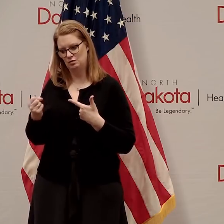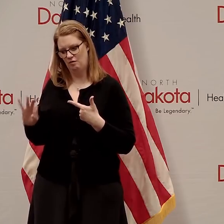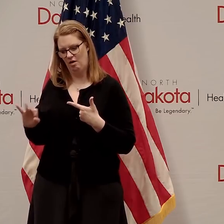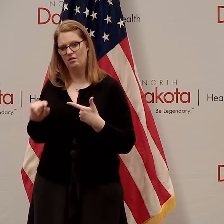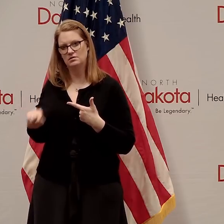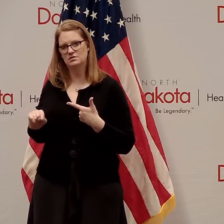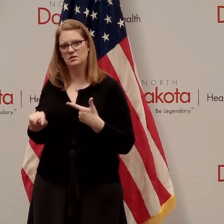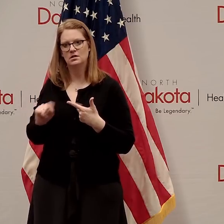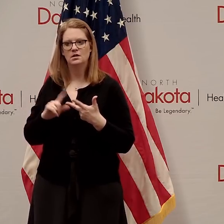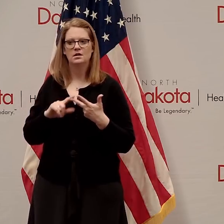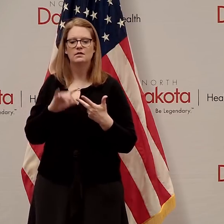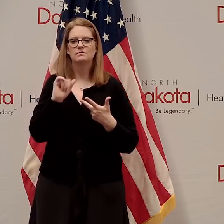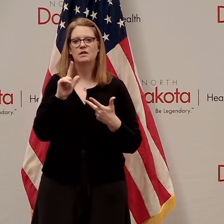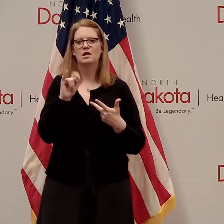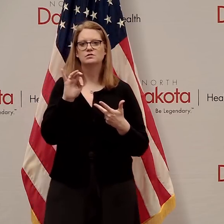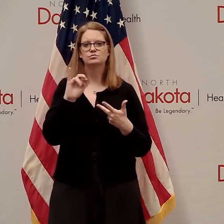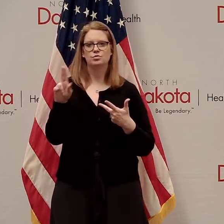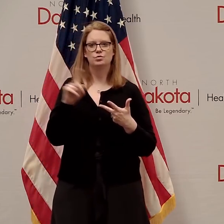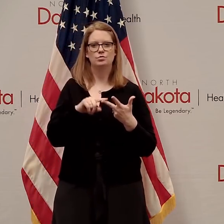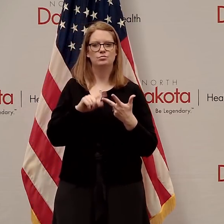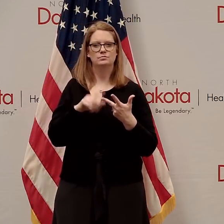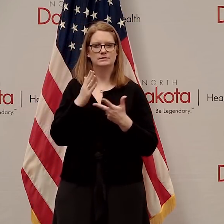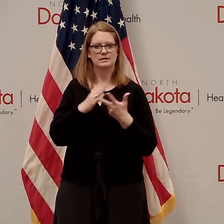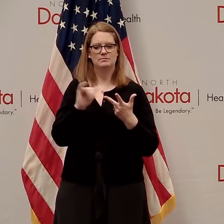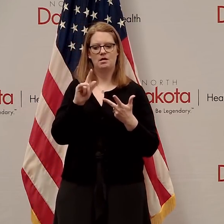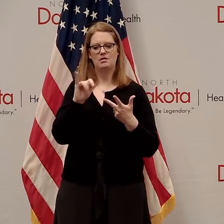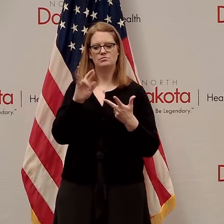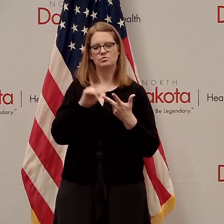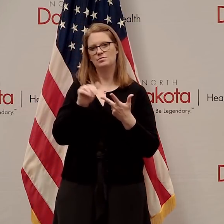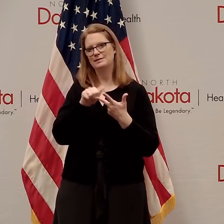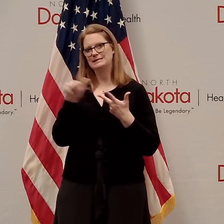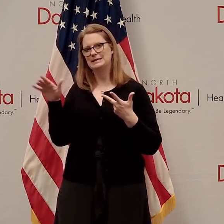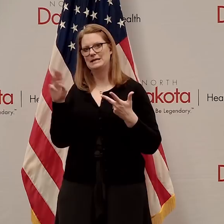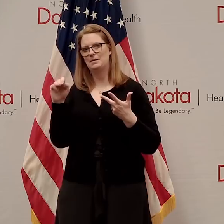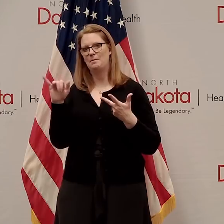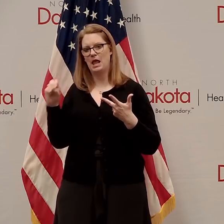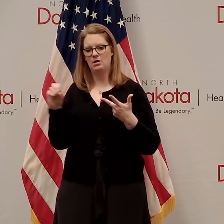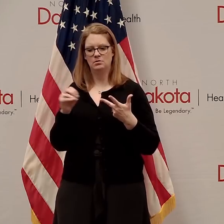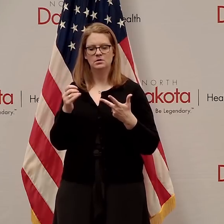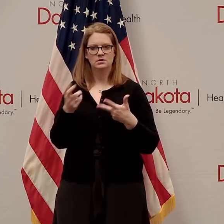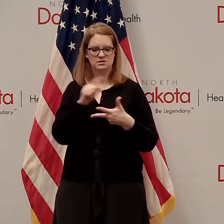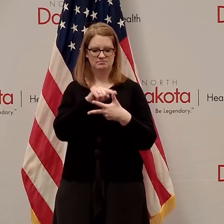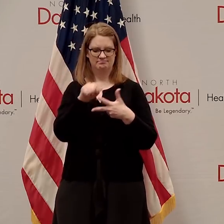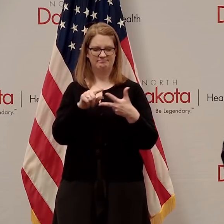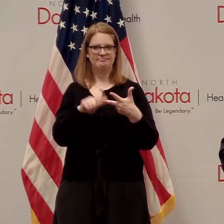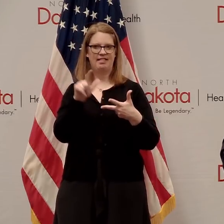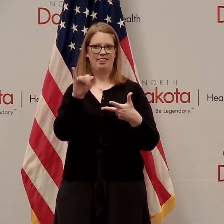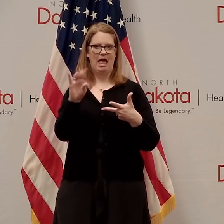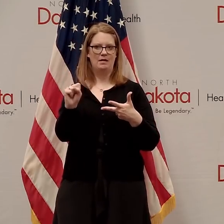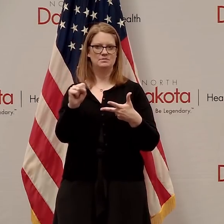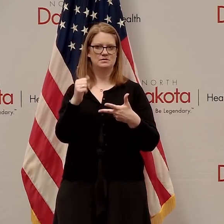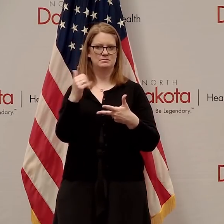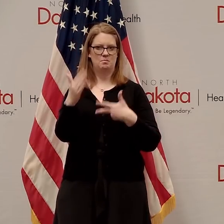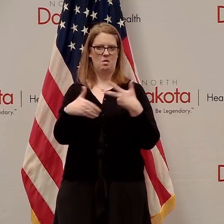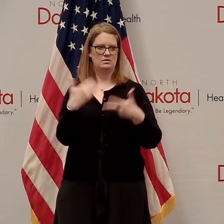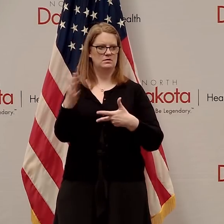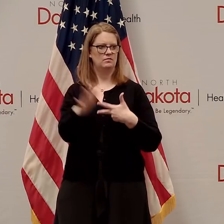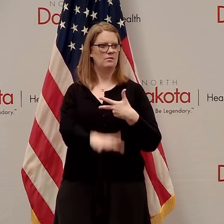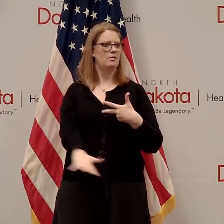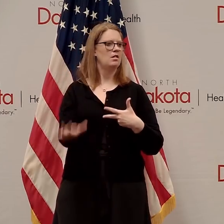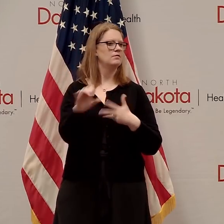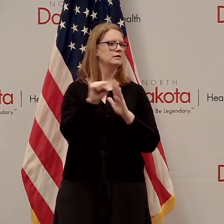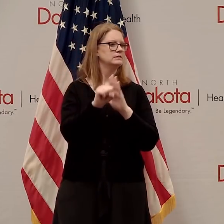them during our partnership with Mayo, some of the Altru were going to Mayo. So we had 3 labs processing collection going from across the state.